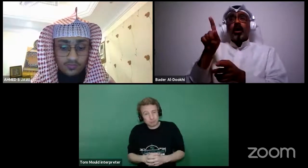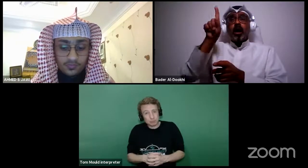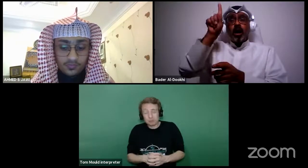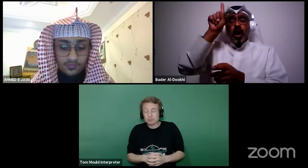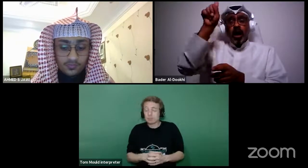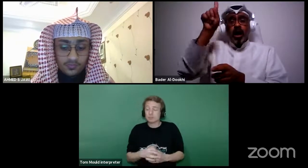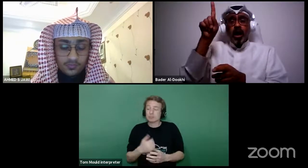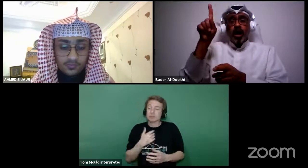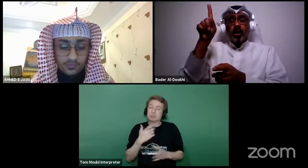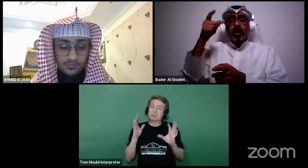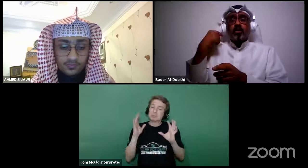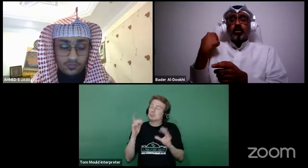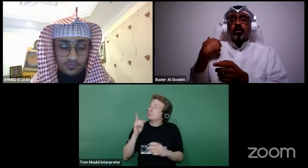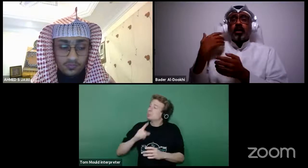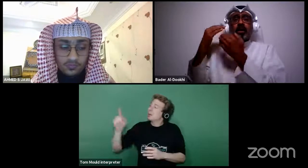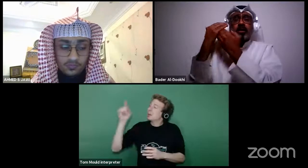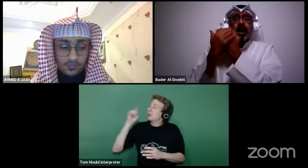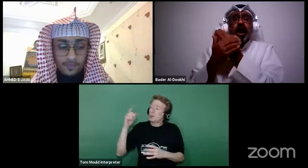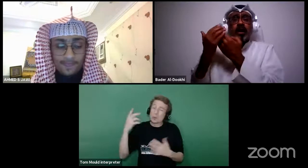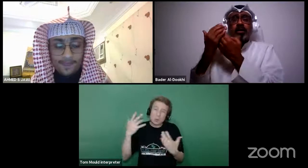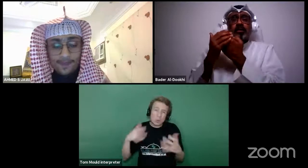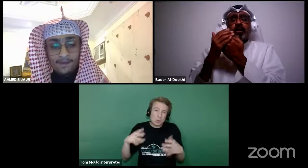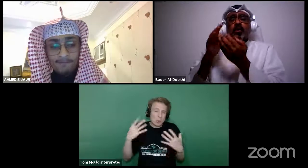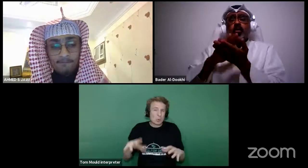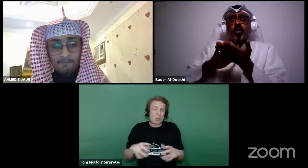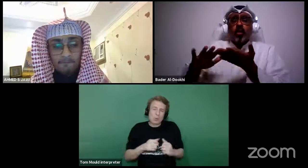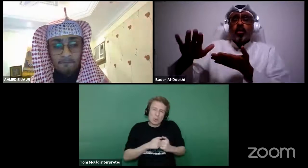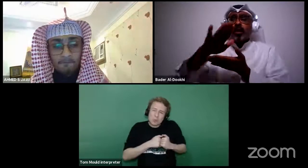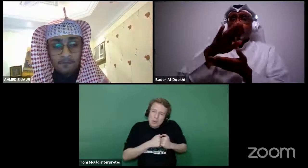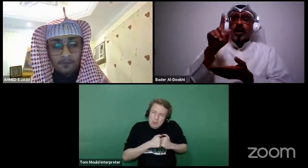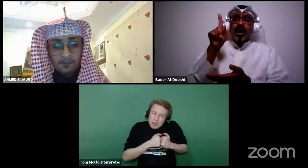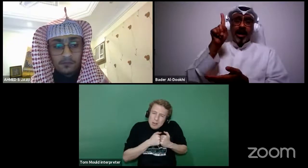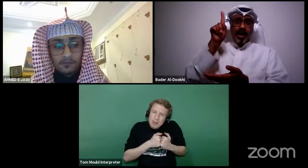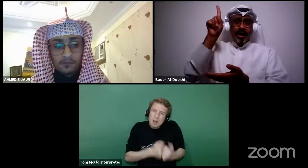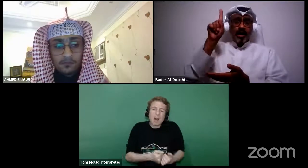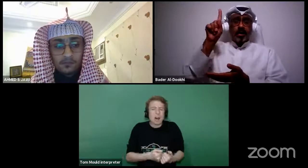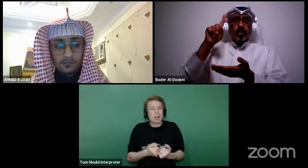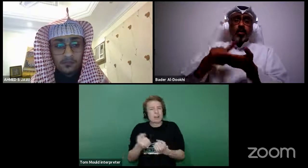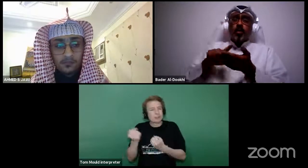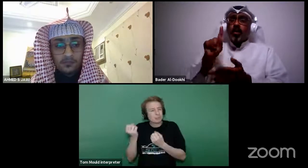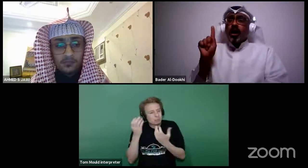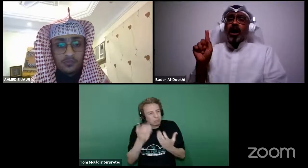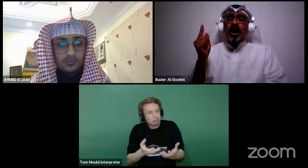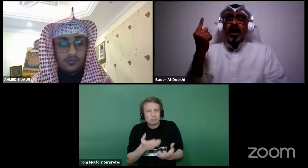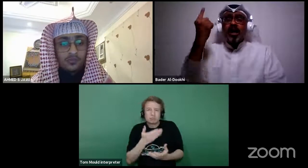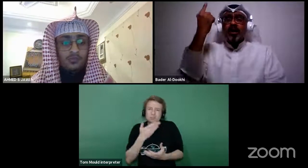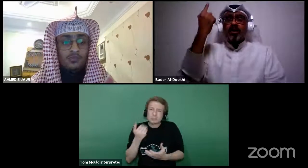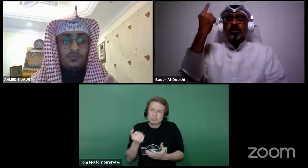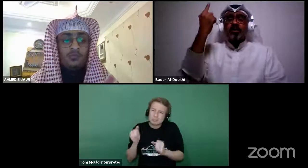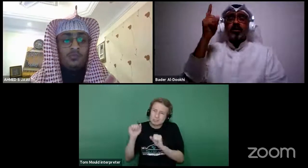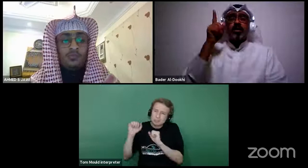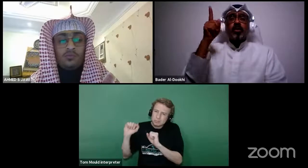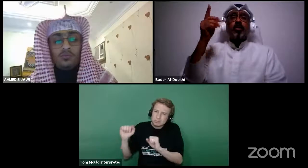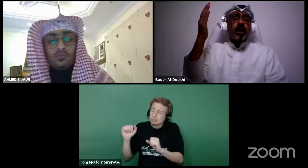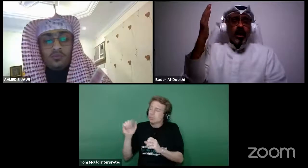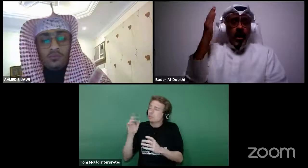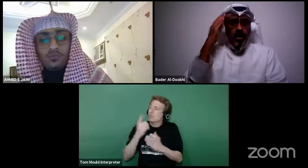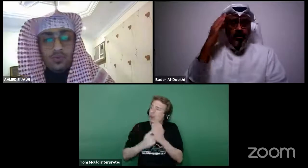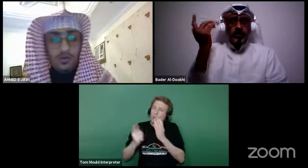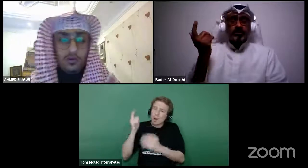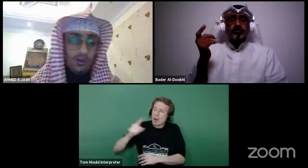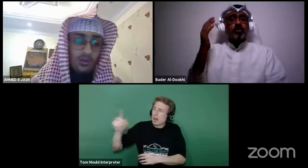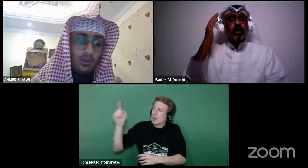courteous and kind to whom he wills. Truly he, only he, is the all-knowing, the